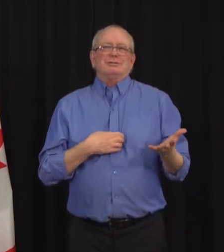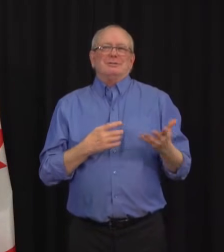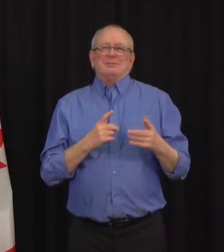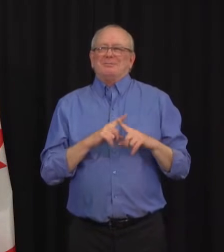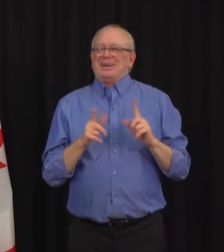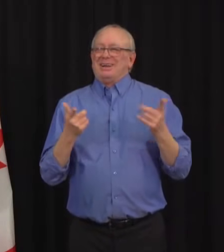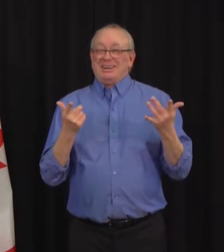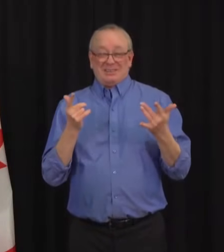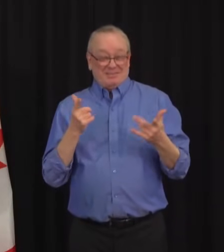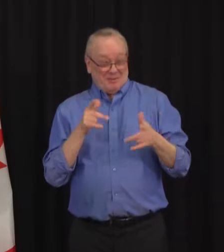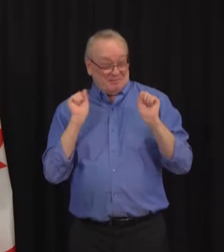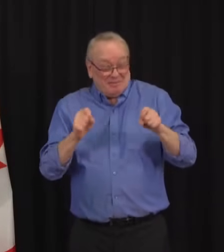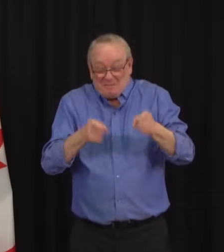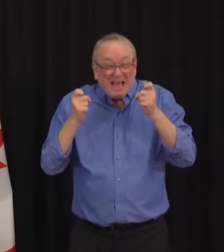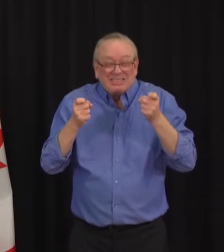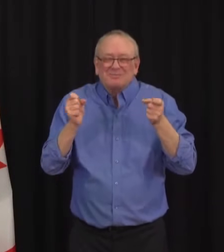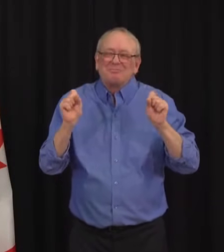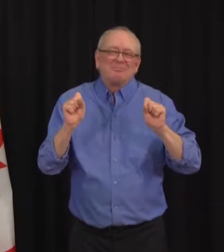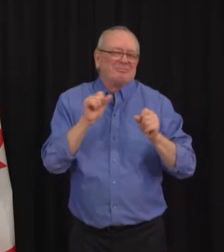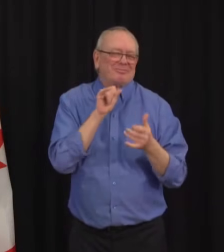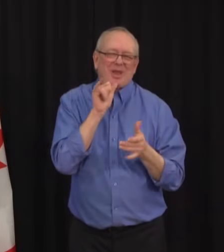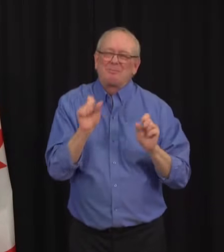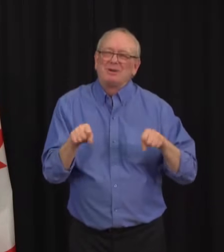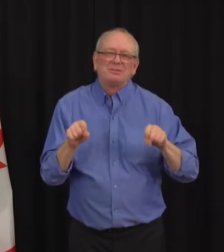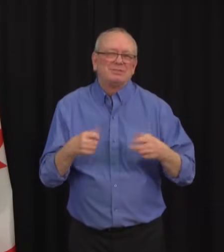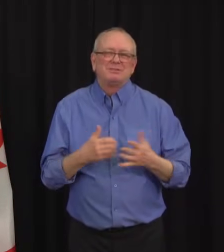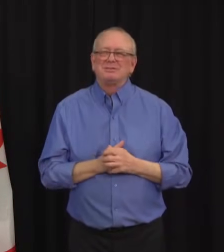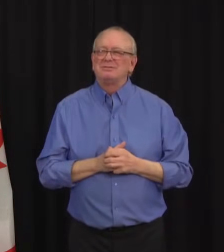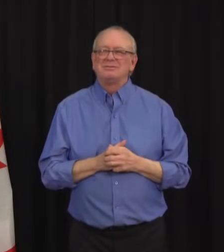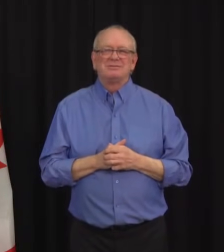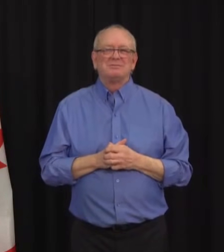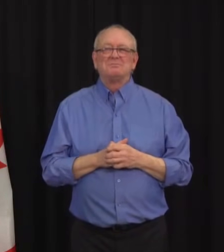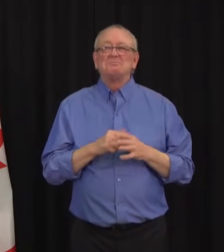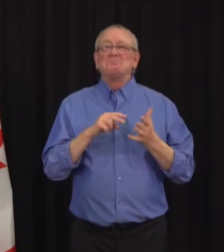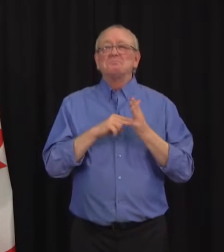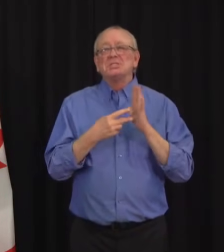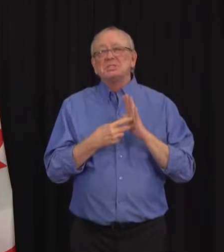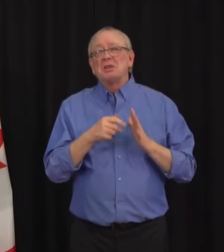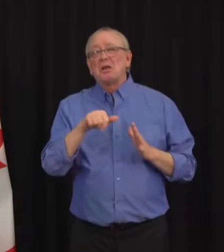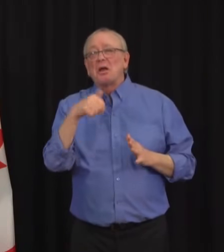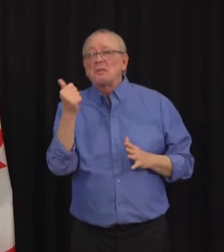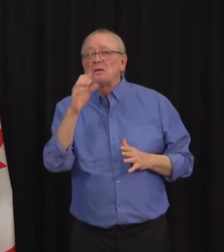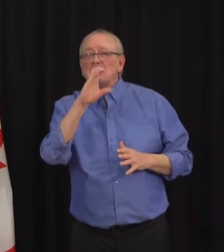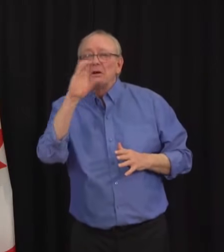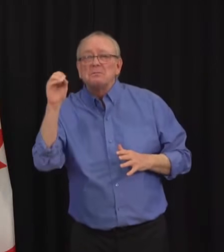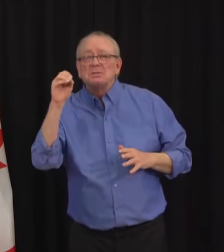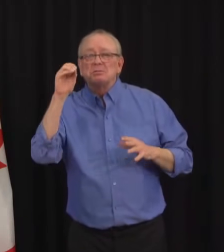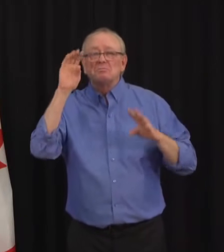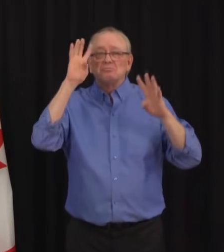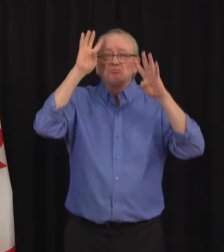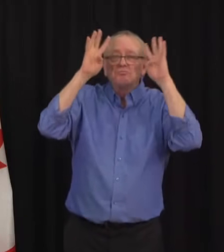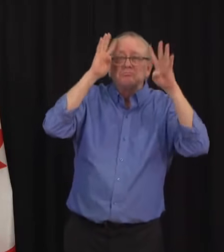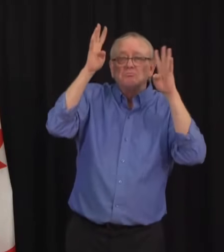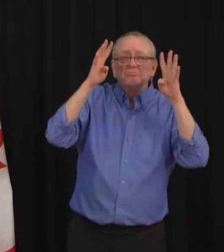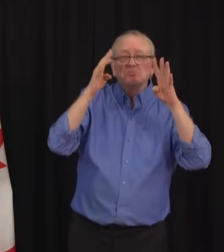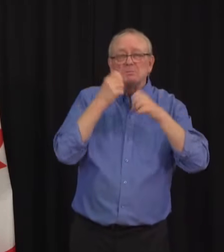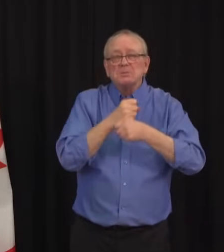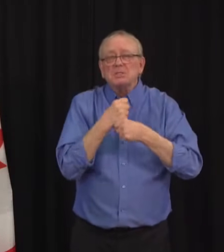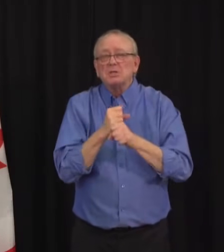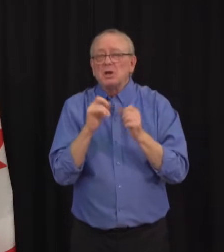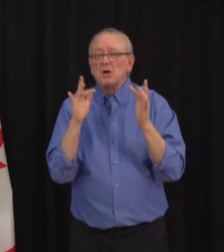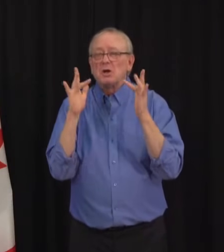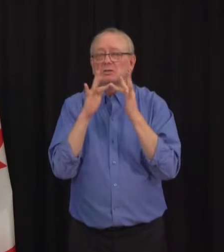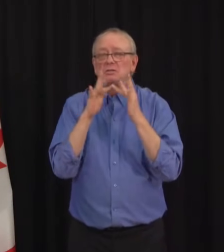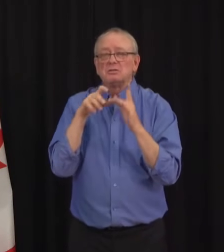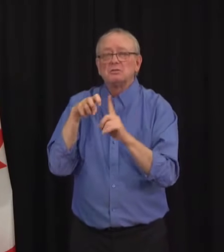by some companies to work on building their own contact tracing, while again the ideal scenario and